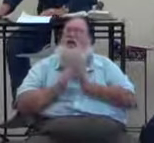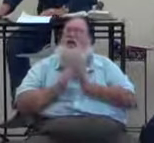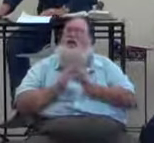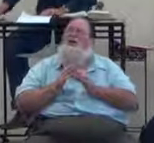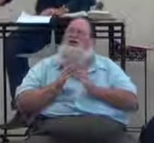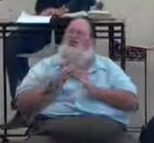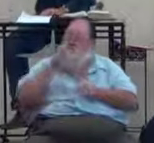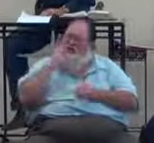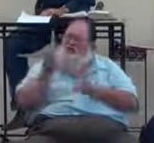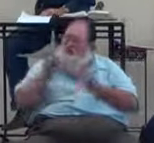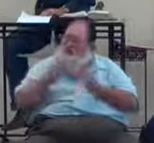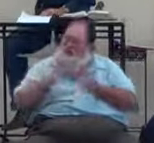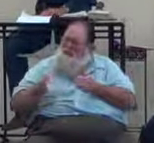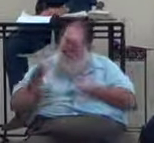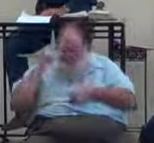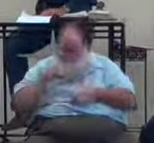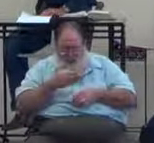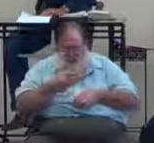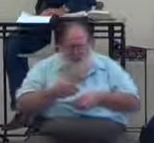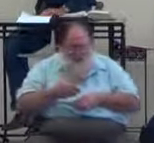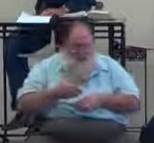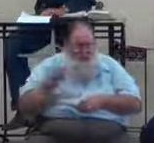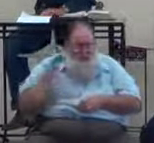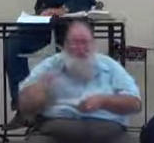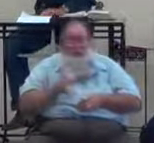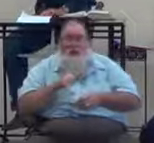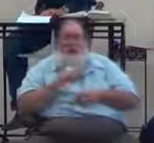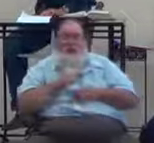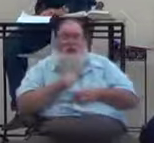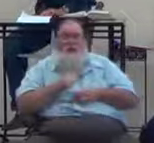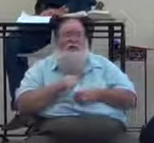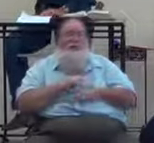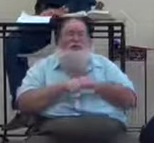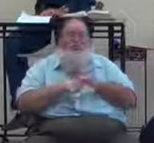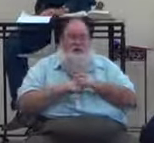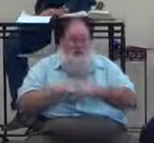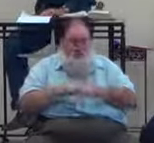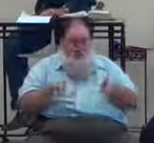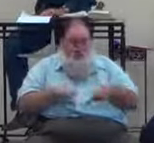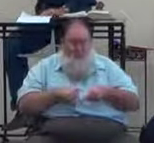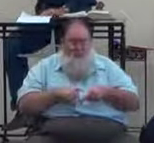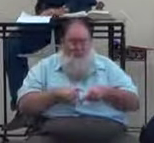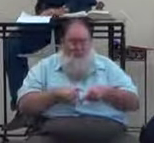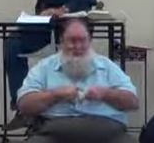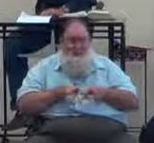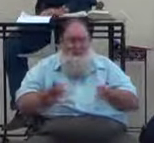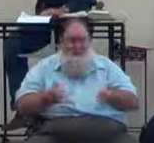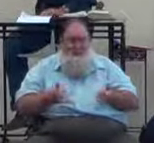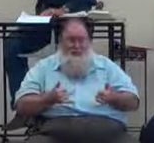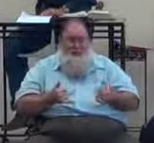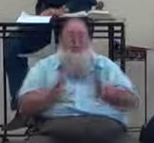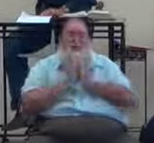for. If you're in an uncomfortable position right now, pray and ask God for wisdom.